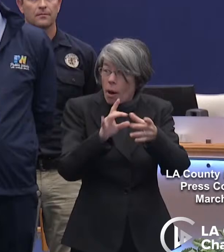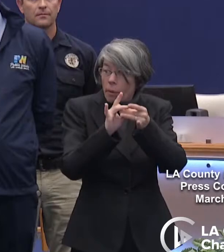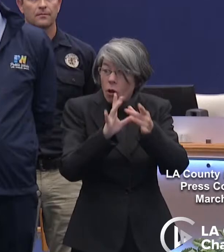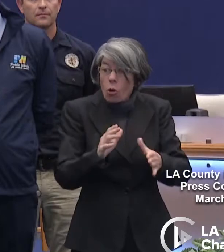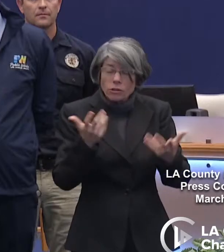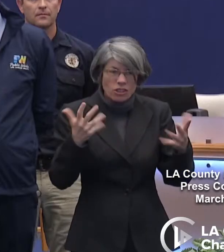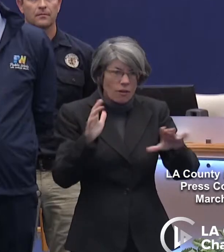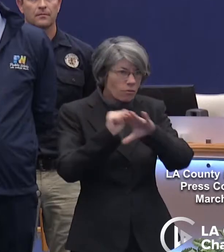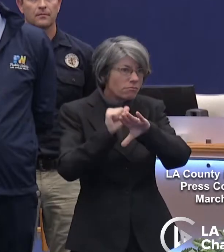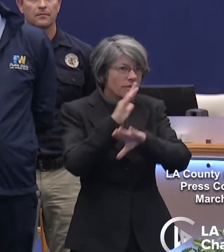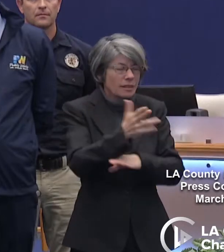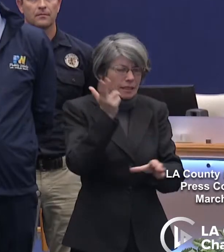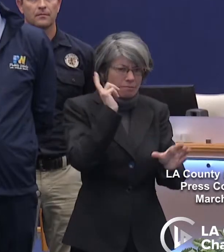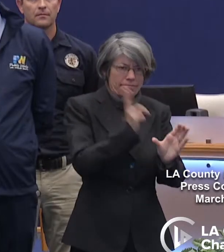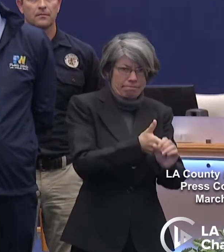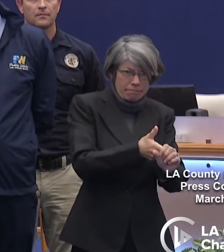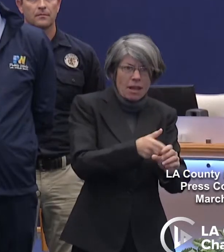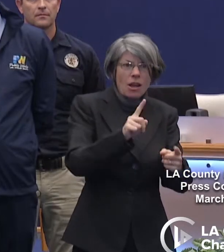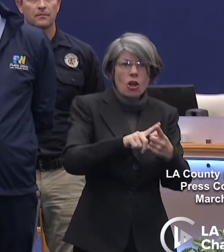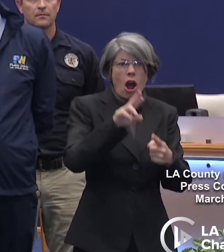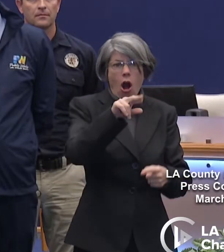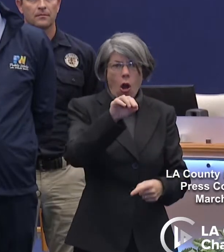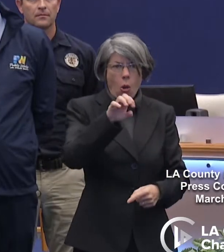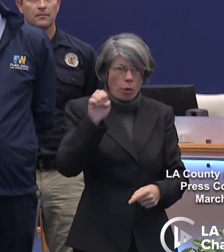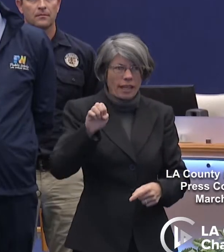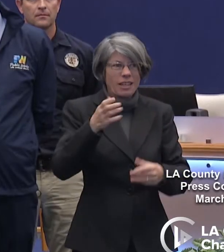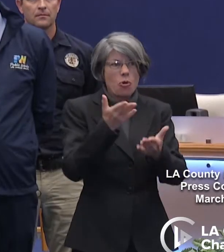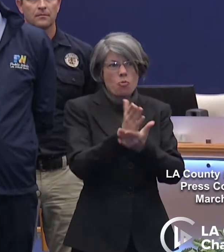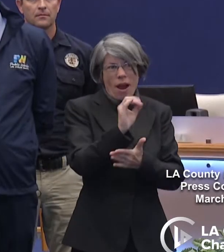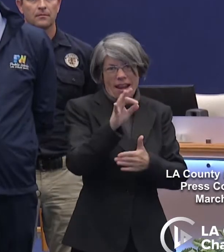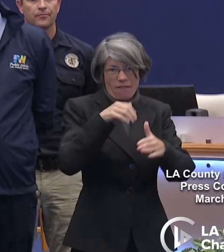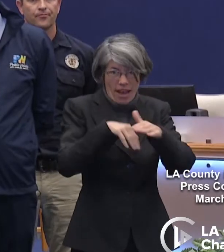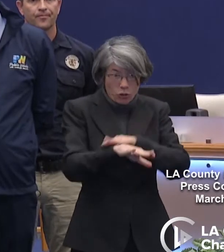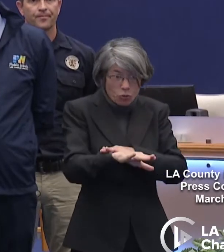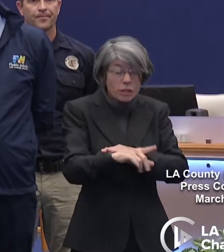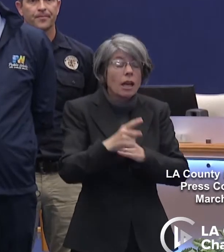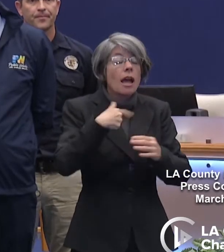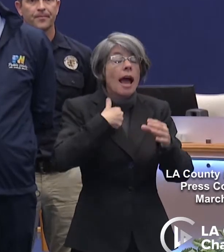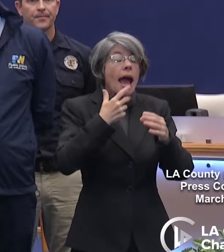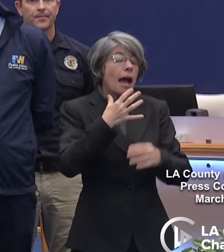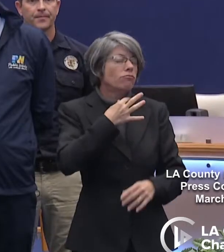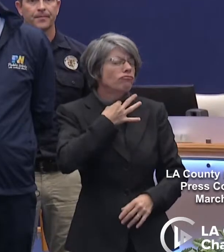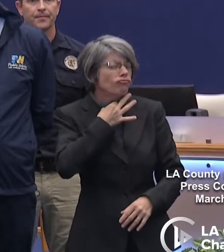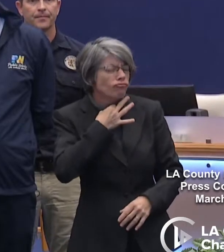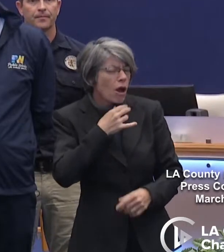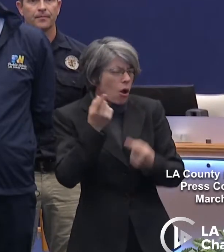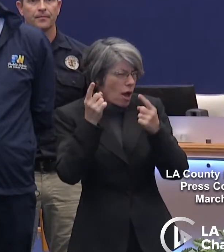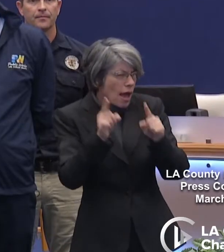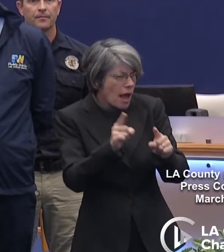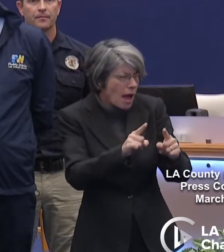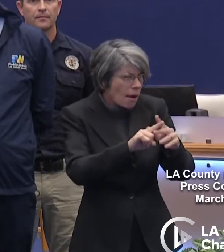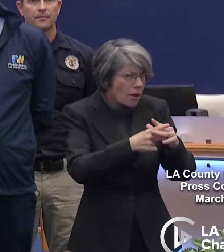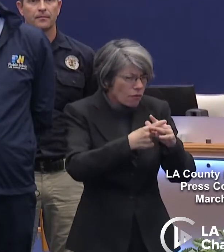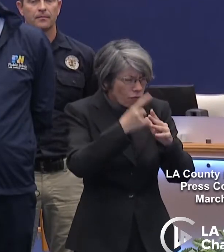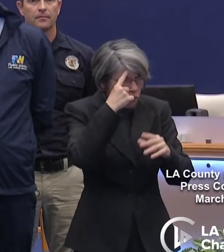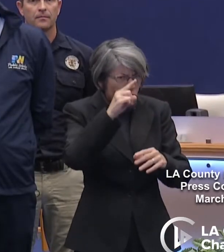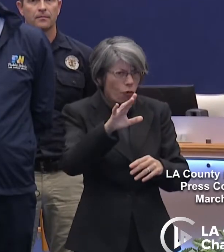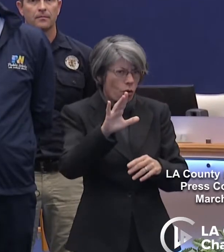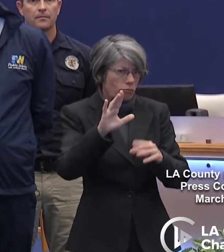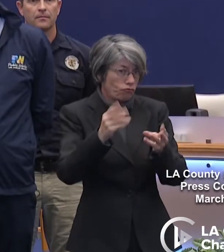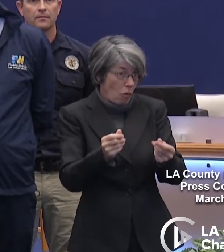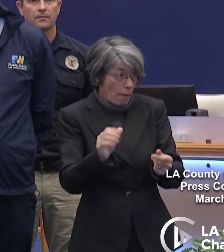who've submitted an opt-in right of entry to the county and are wondering when debris removal will begin for their